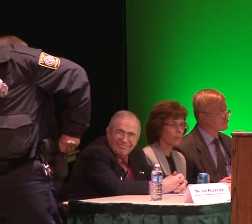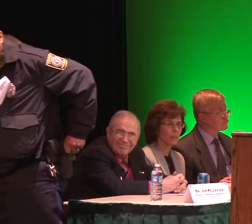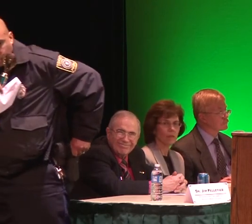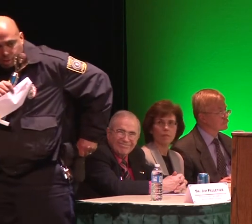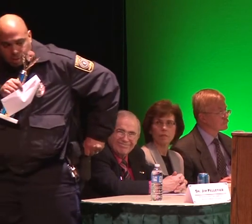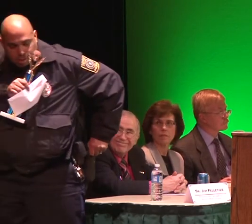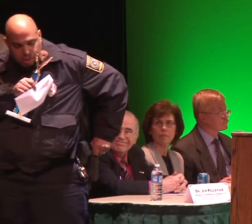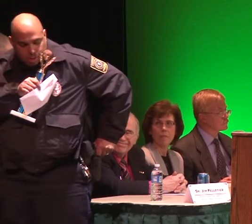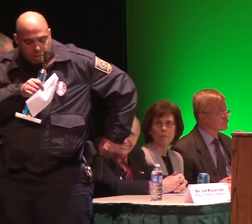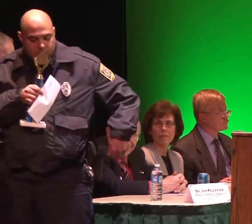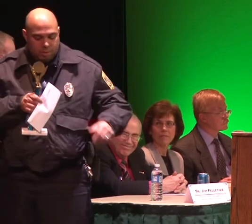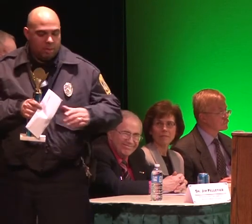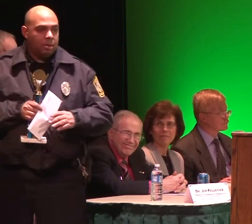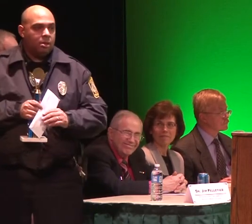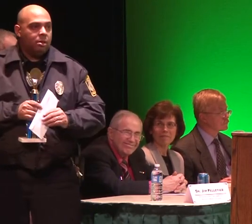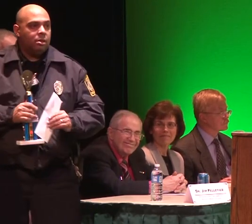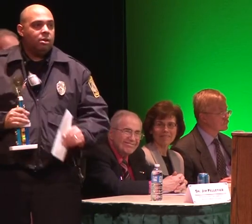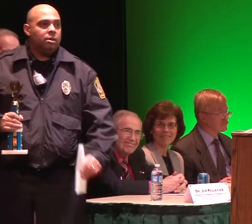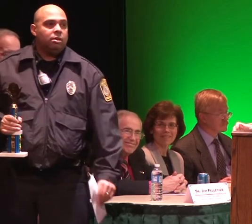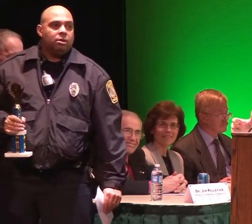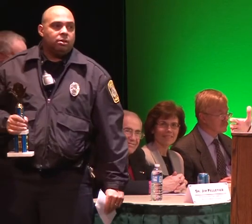These people are no longer here